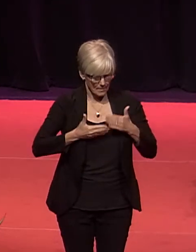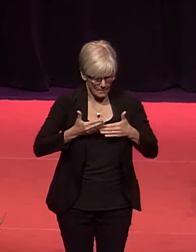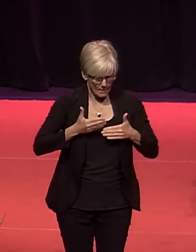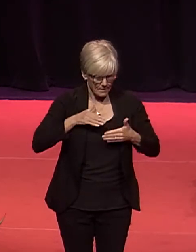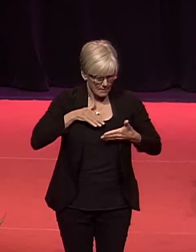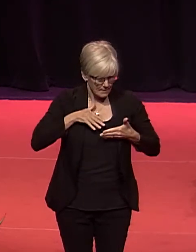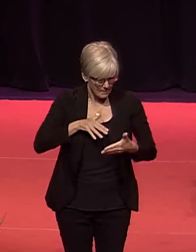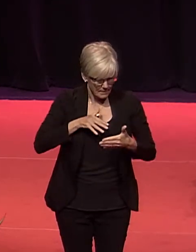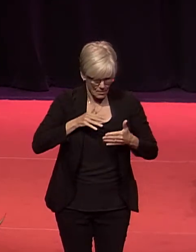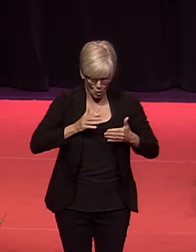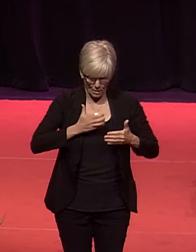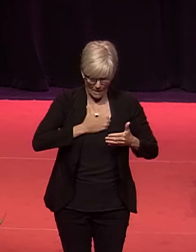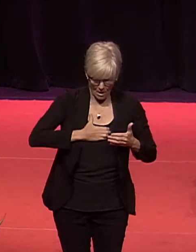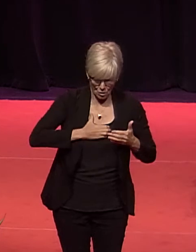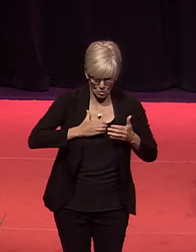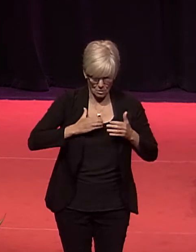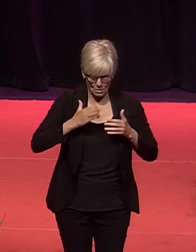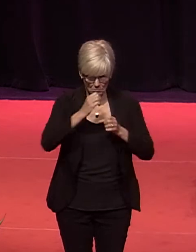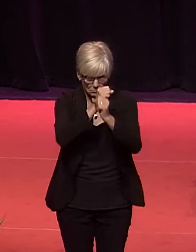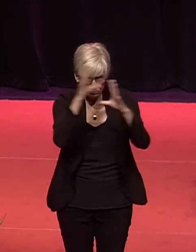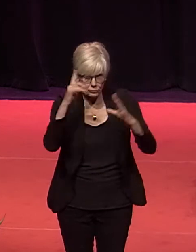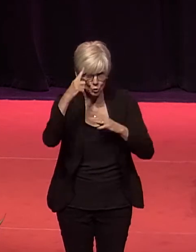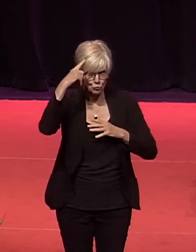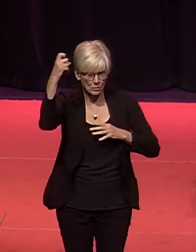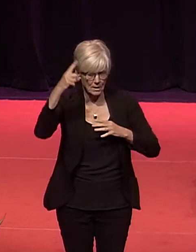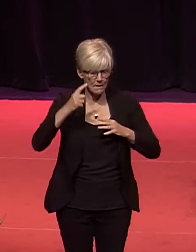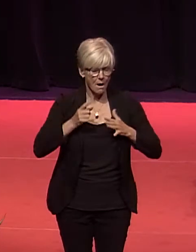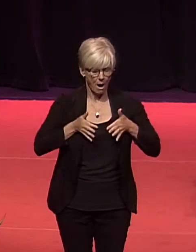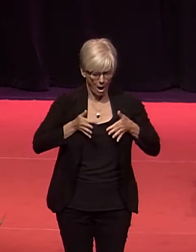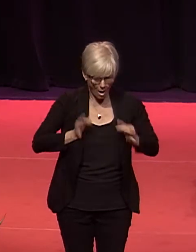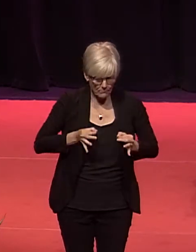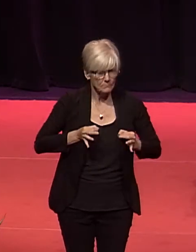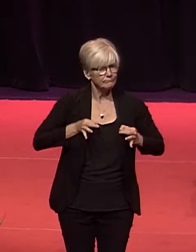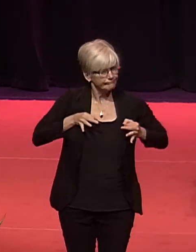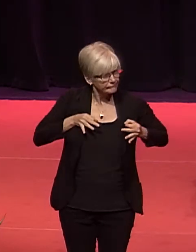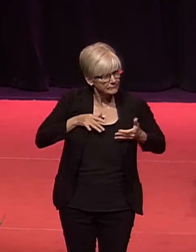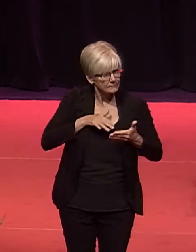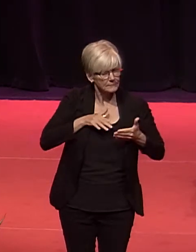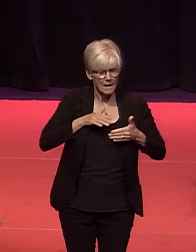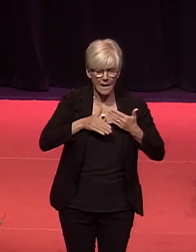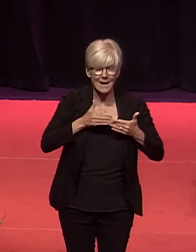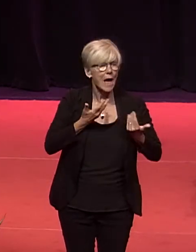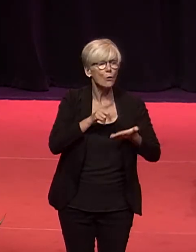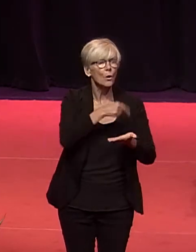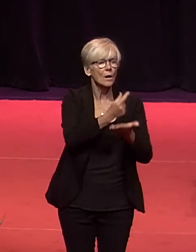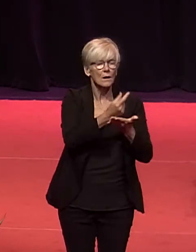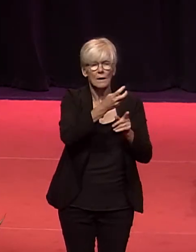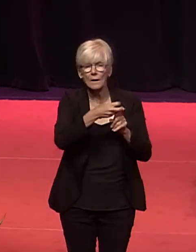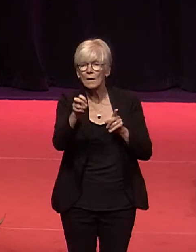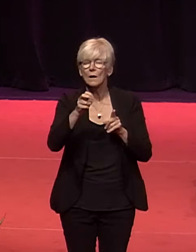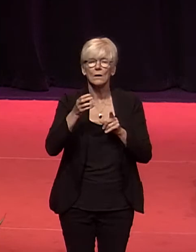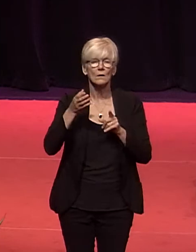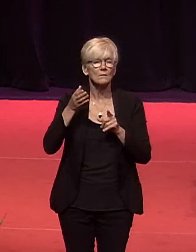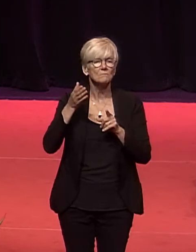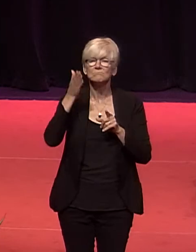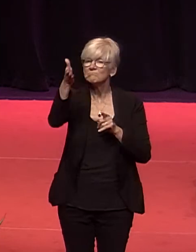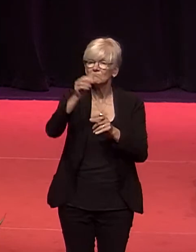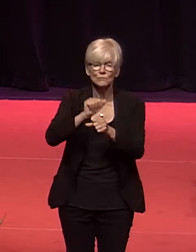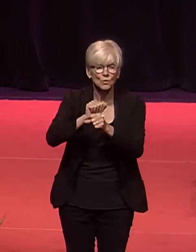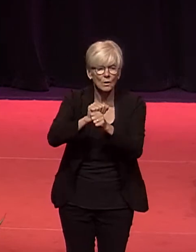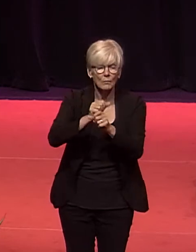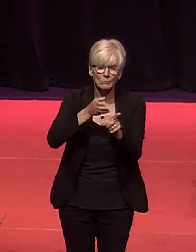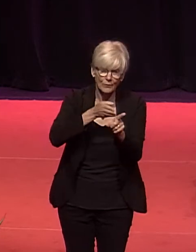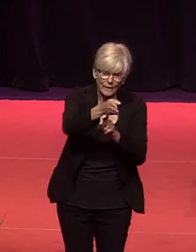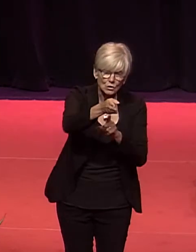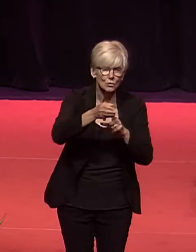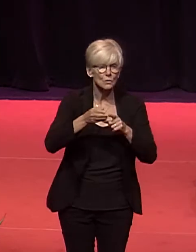your passion, and taken that leap in order to find a job, a career, a profession where you know